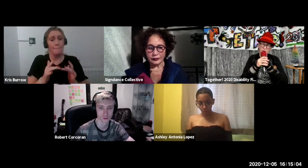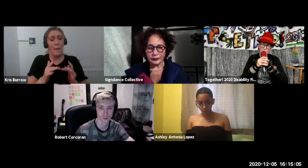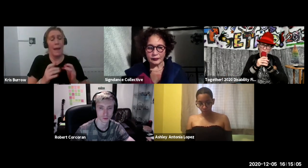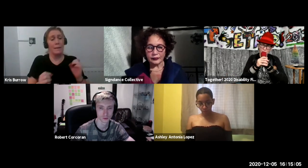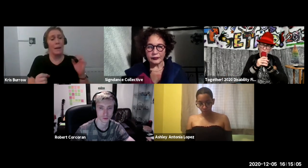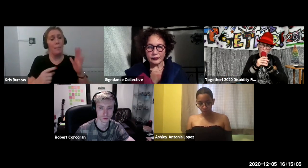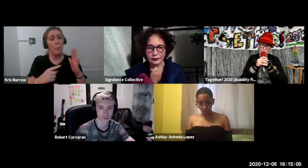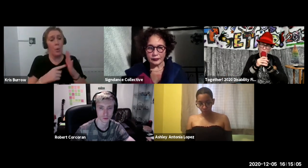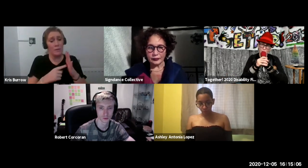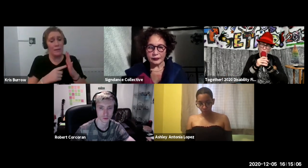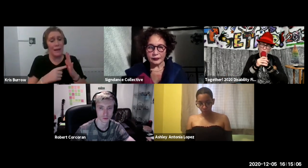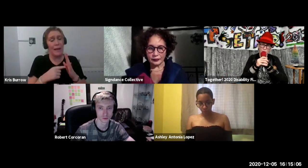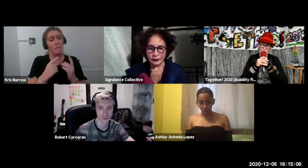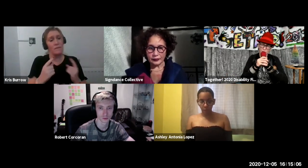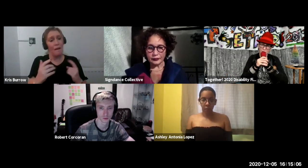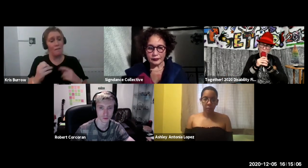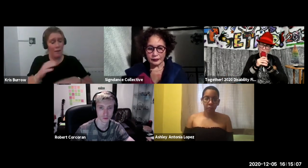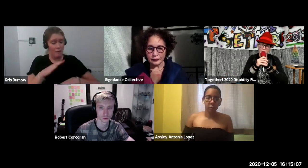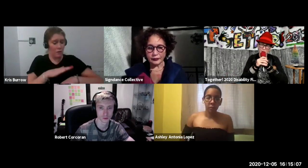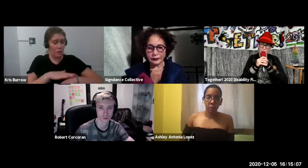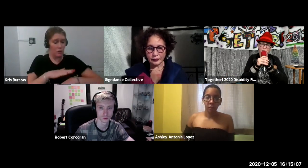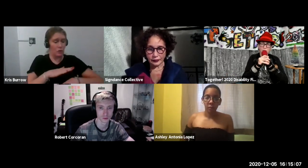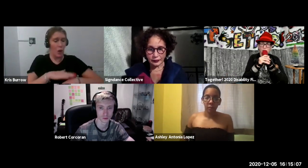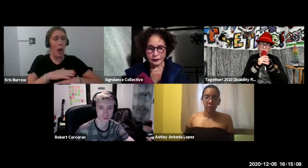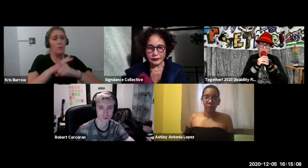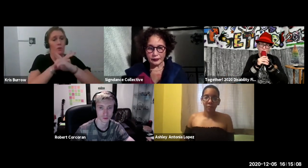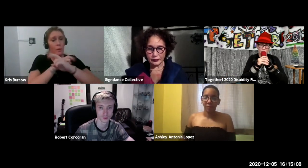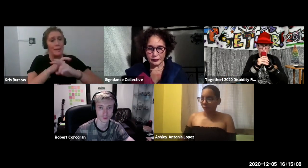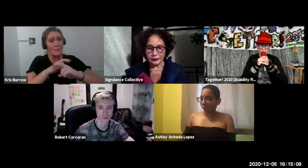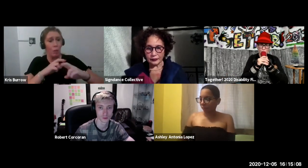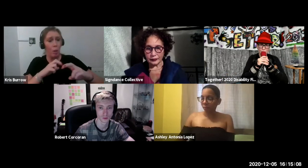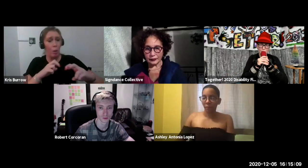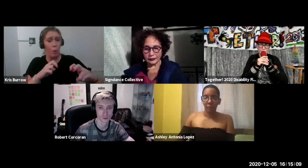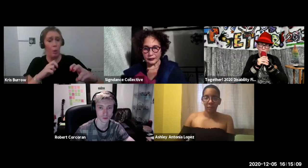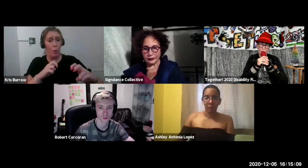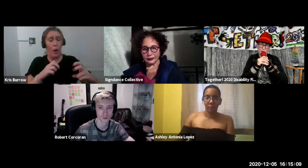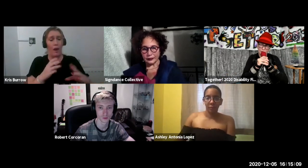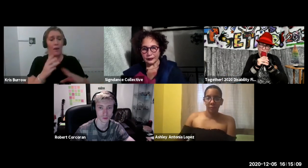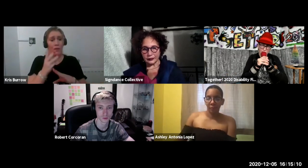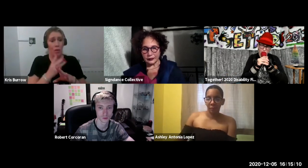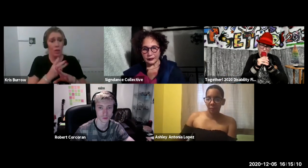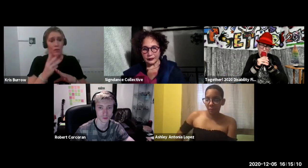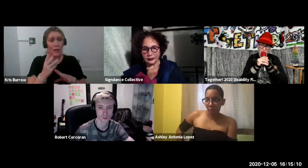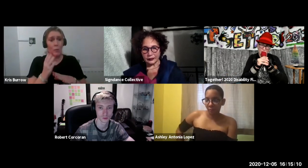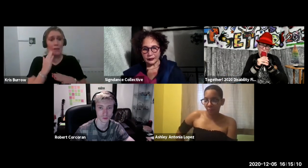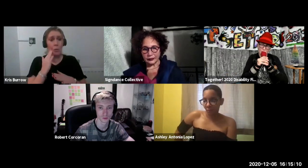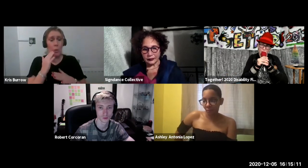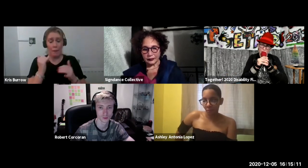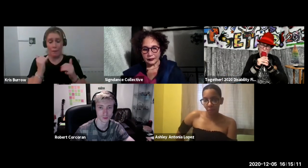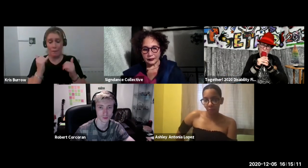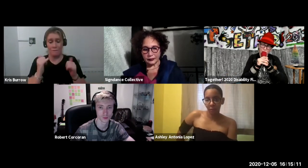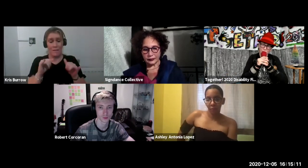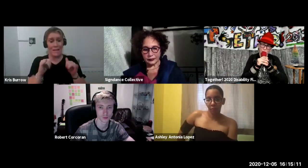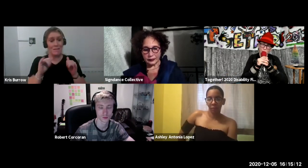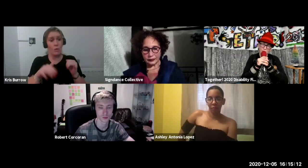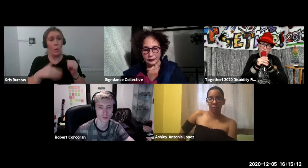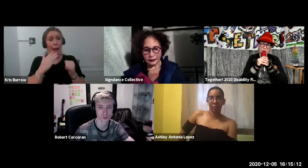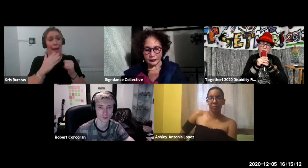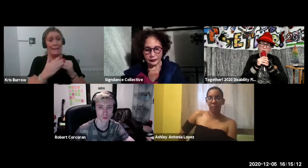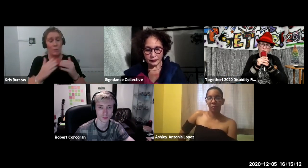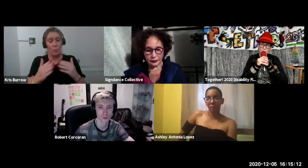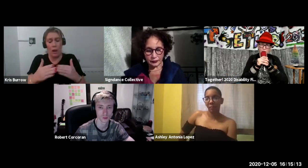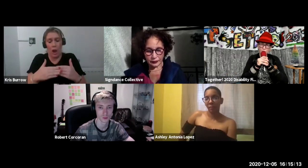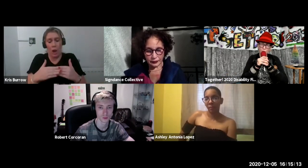have time to explore, which we're really pleased about, particularly over the 3 weeks when the festival ends and we close for 3